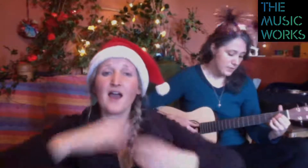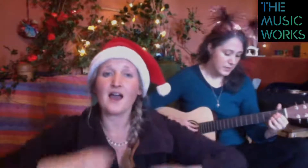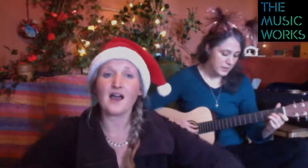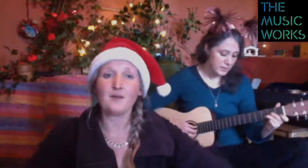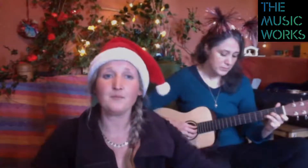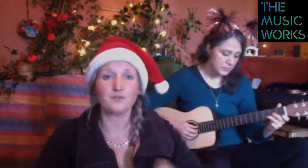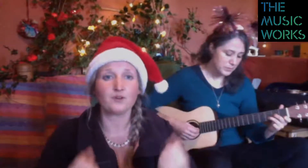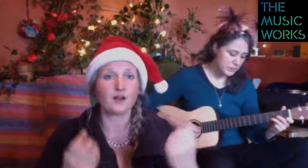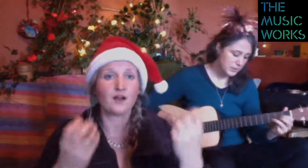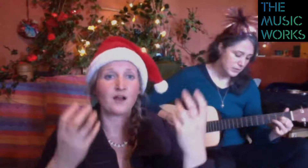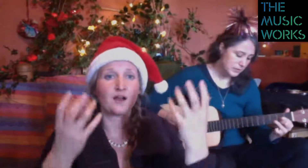and